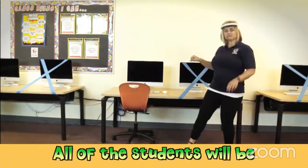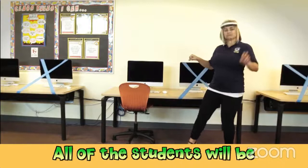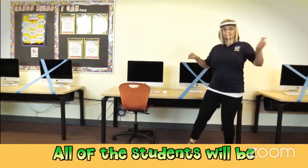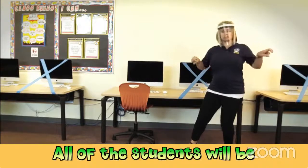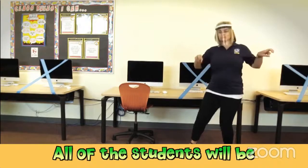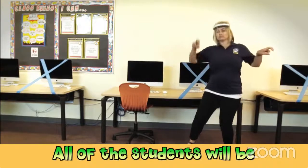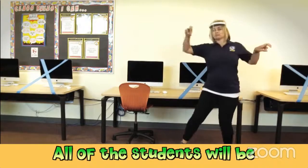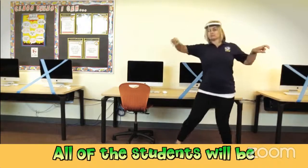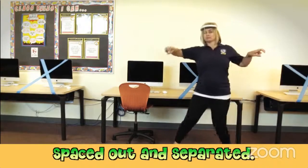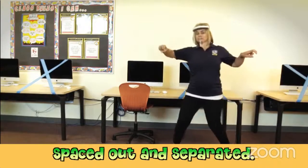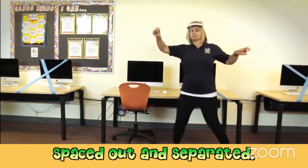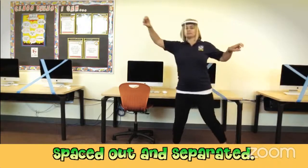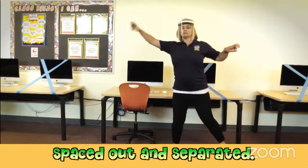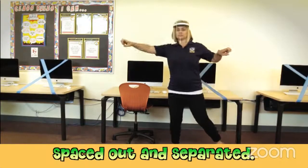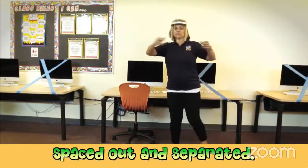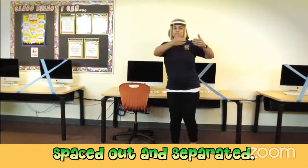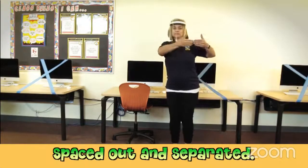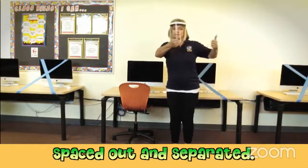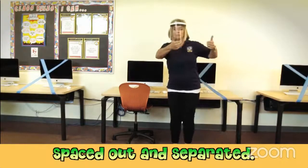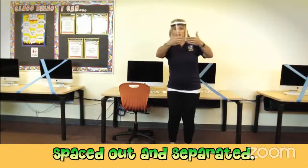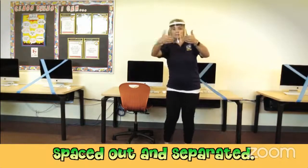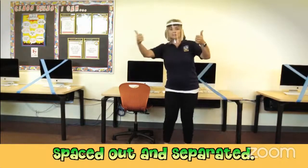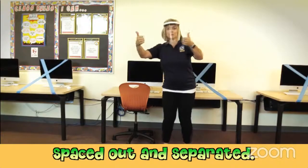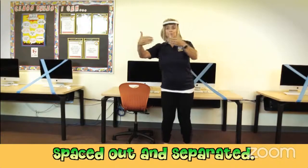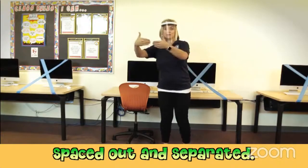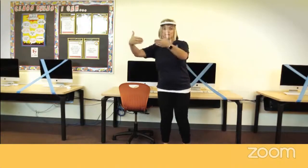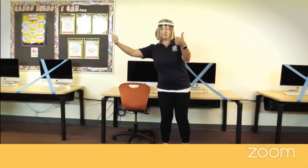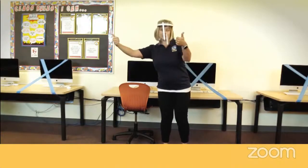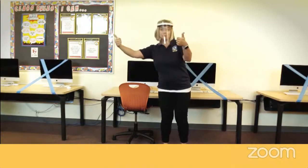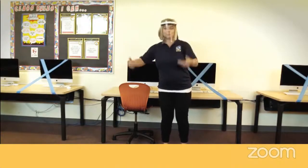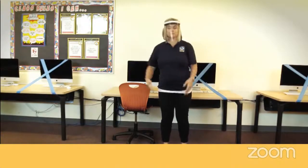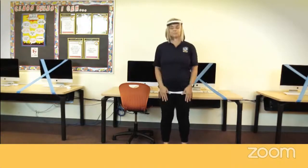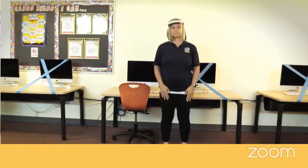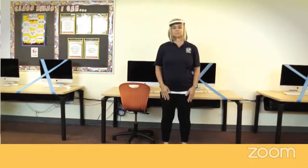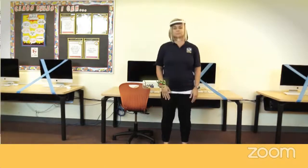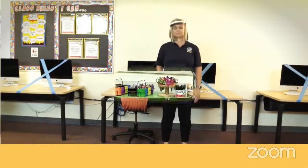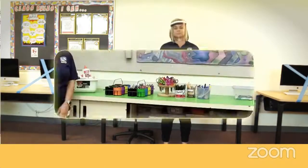table. All of the students will be spaced out and separated.